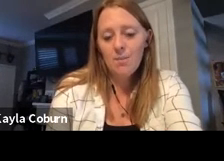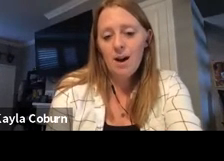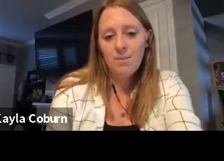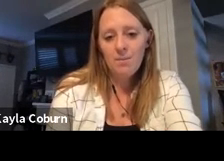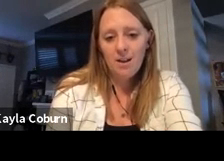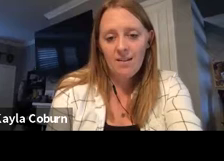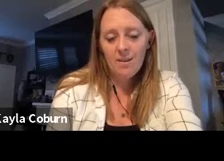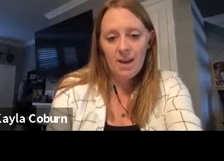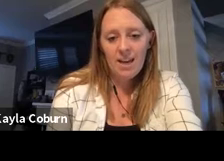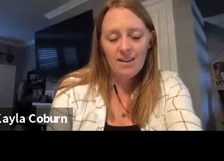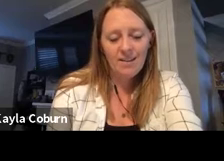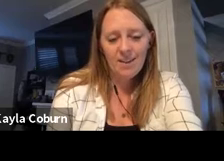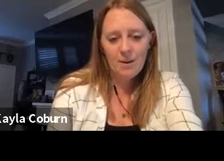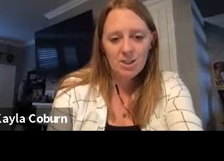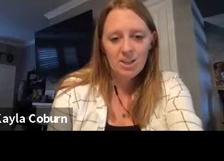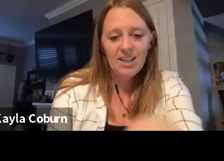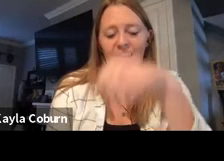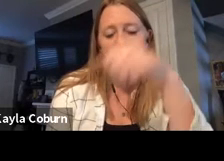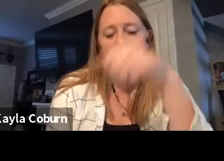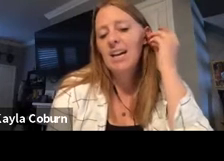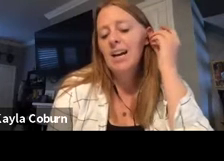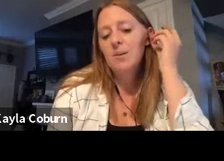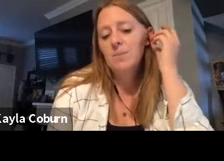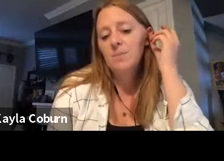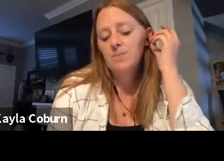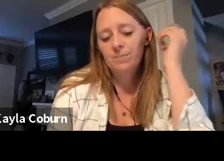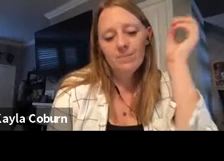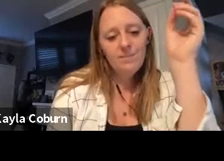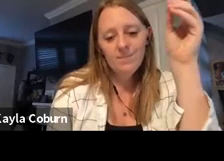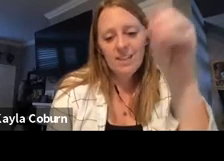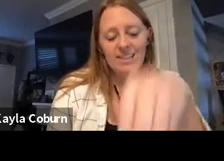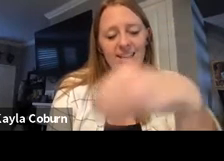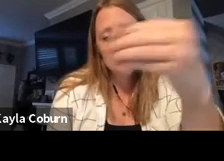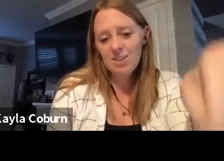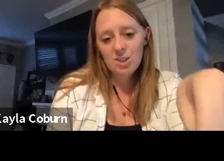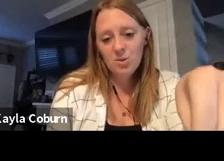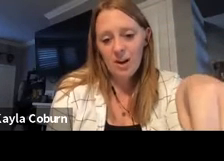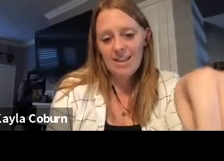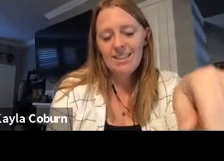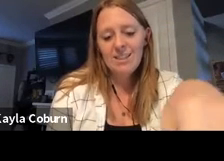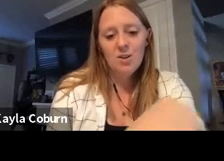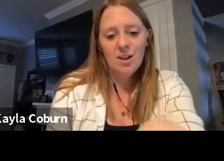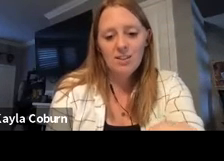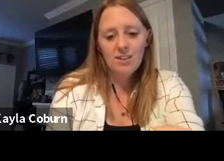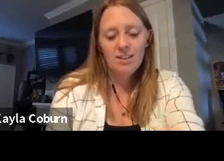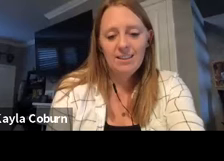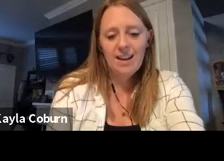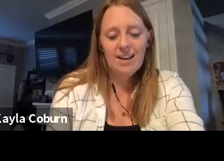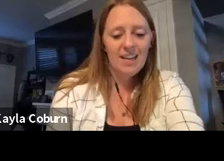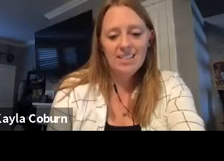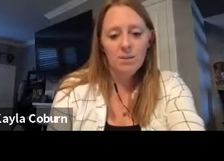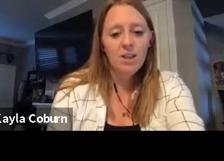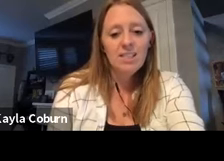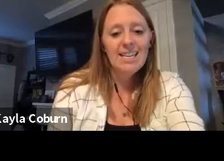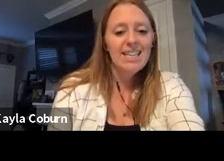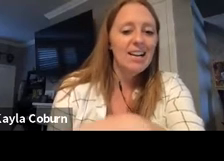one like this where it has the word at the bottom of the page of the picture. Um, because then this is just great because, they're still kind of